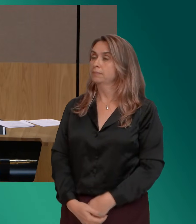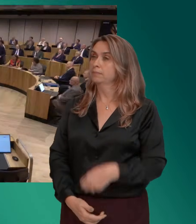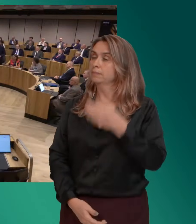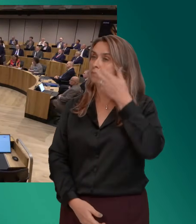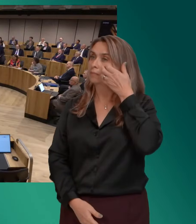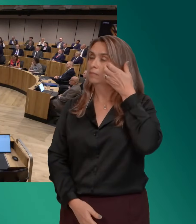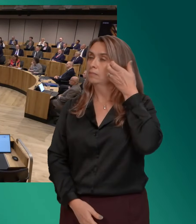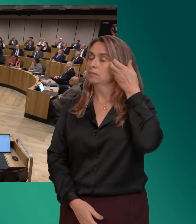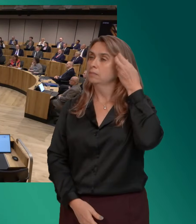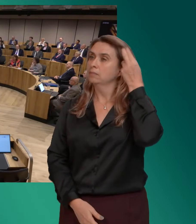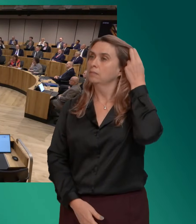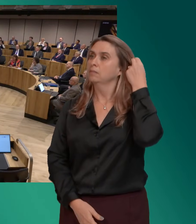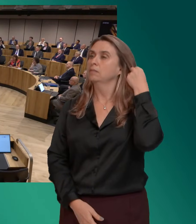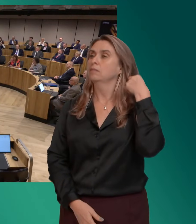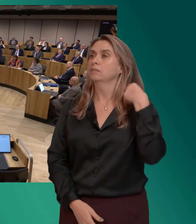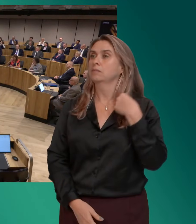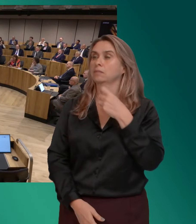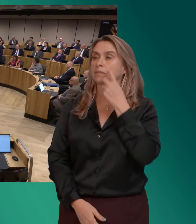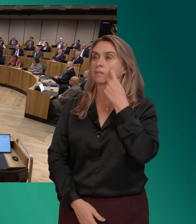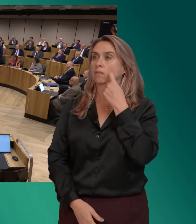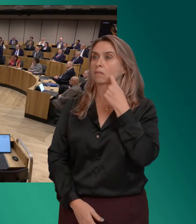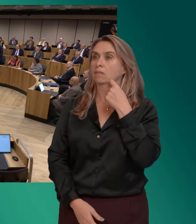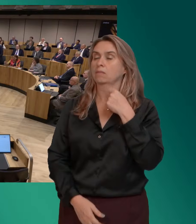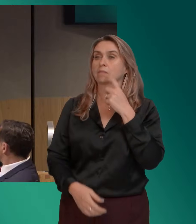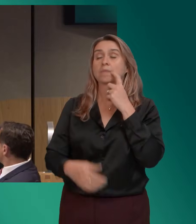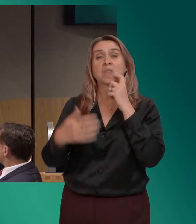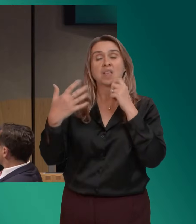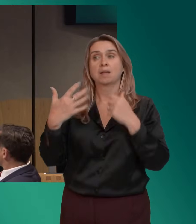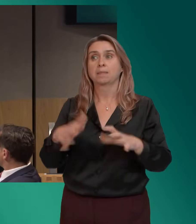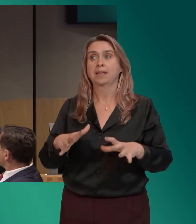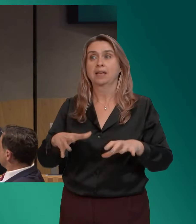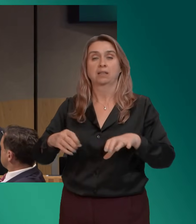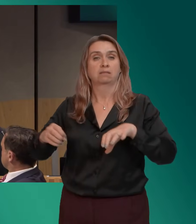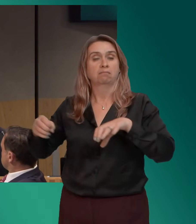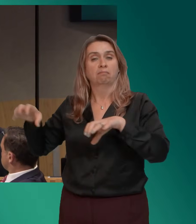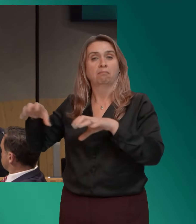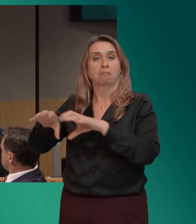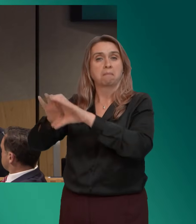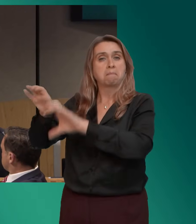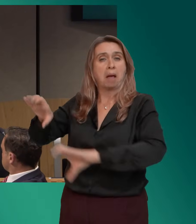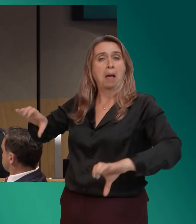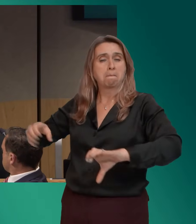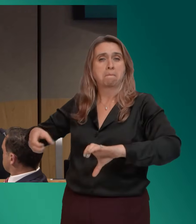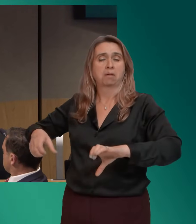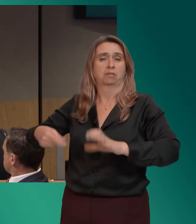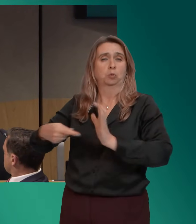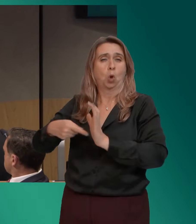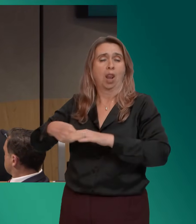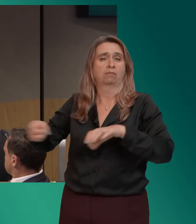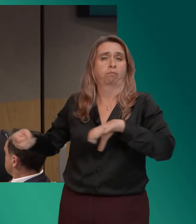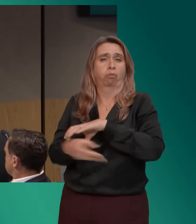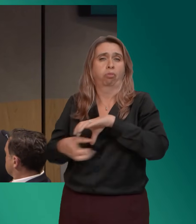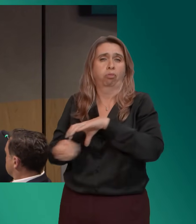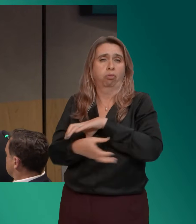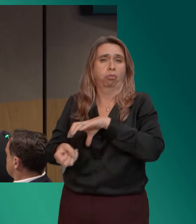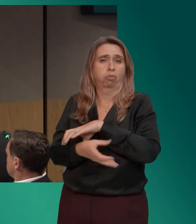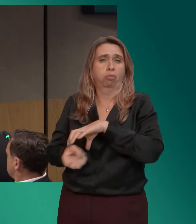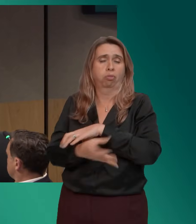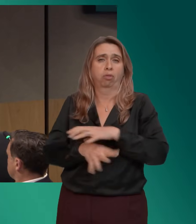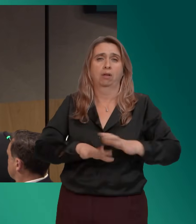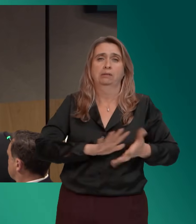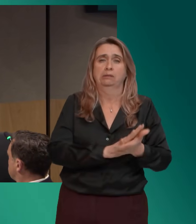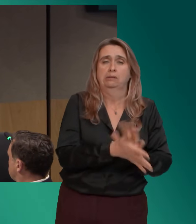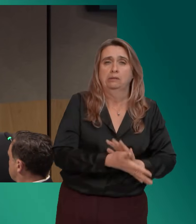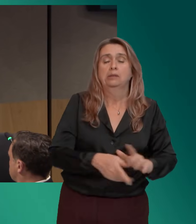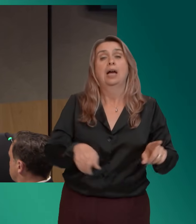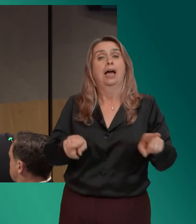A critical environmental issue caused by sewerage, agricultural runoff, industrial waste and plastic debris, severely impacting